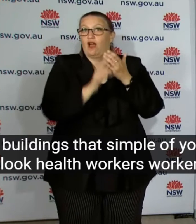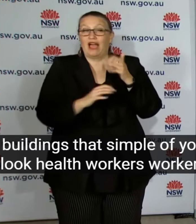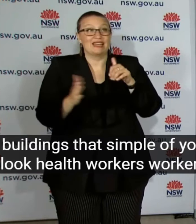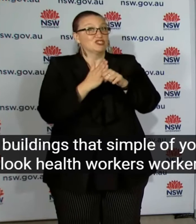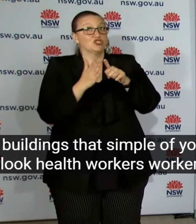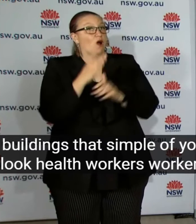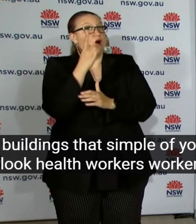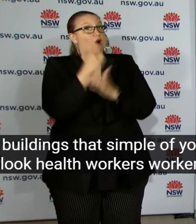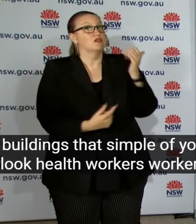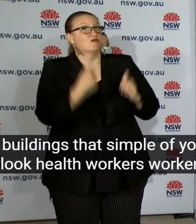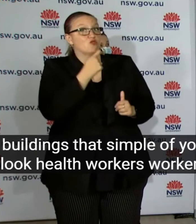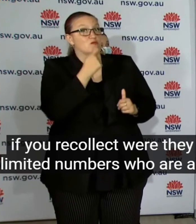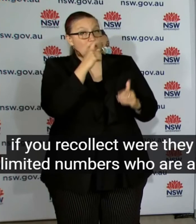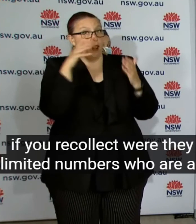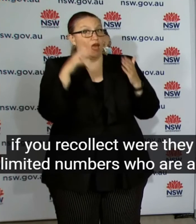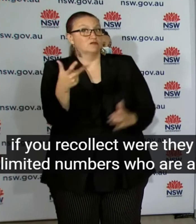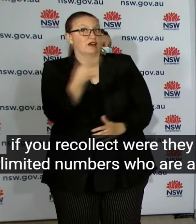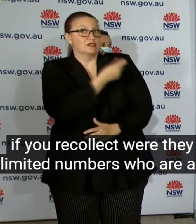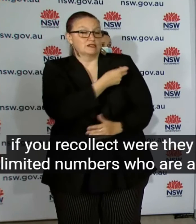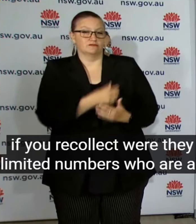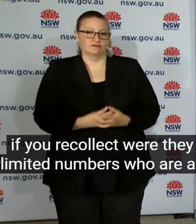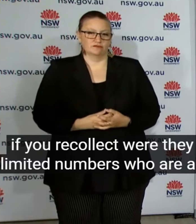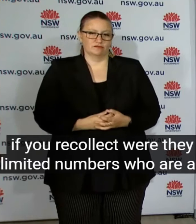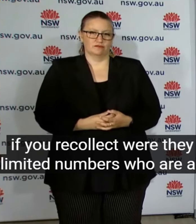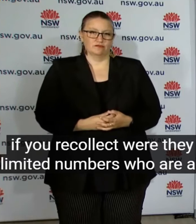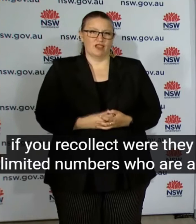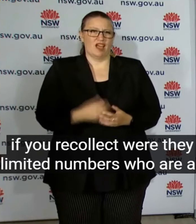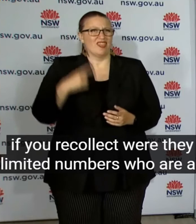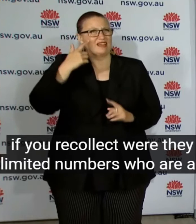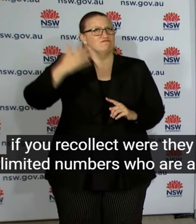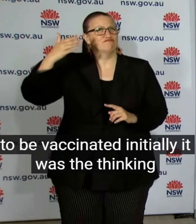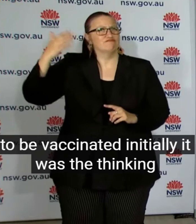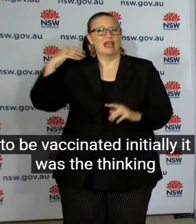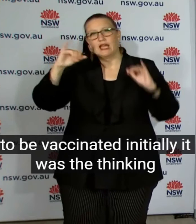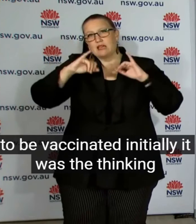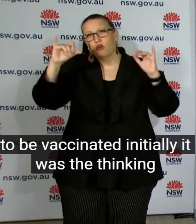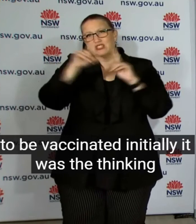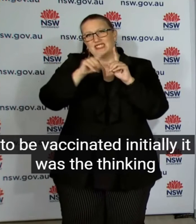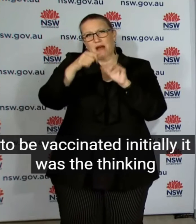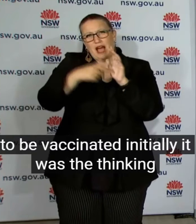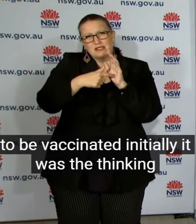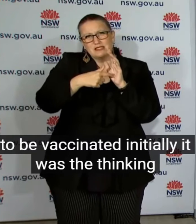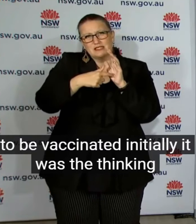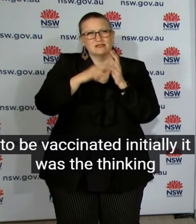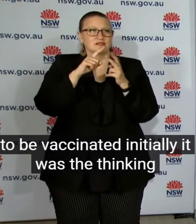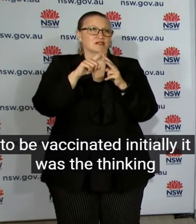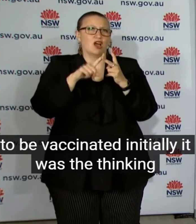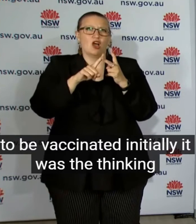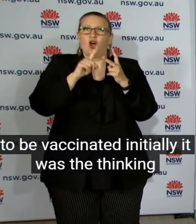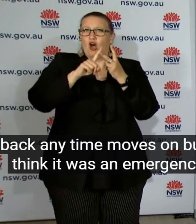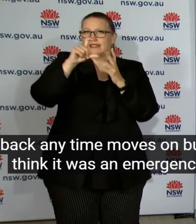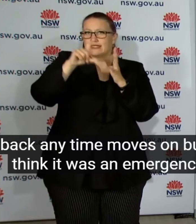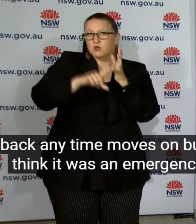Initially it was thinking back, I mean, time moves on, but I think it was emergency department workers, intensive care